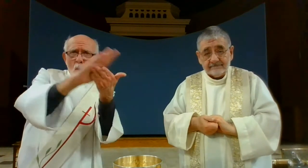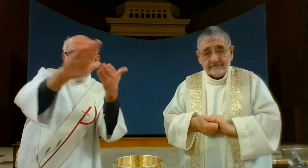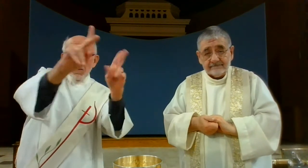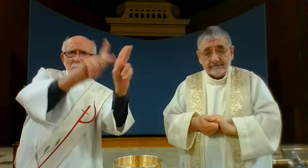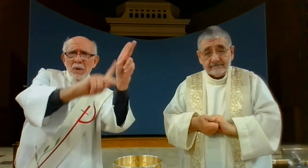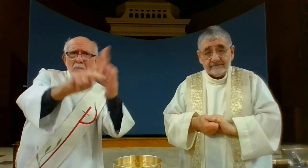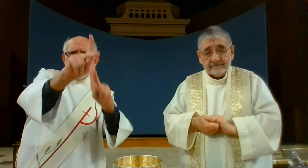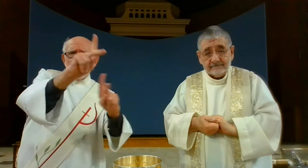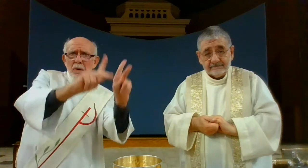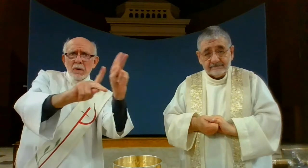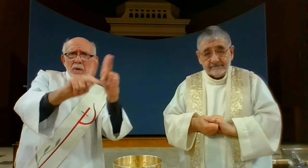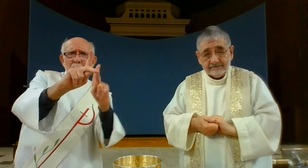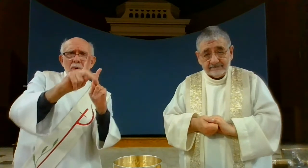all His holy Church.